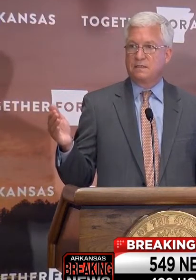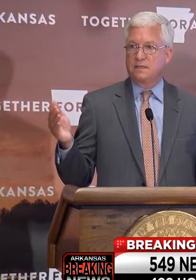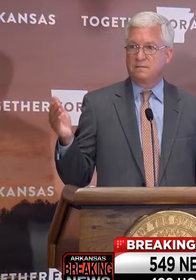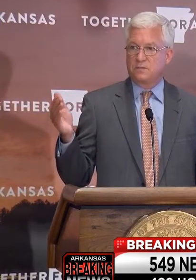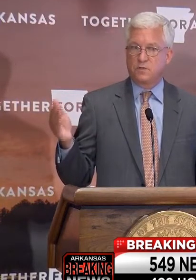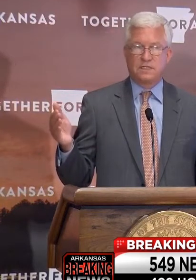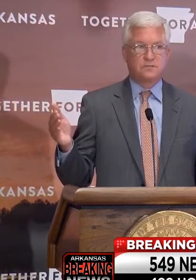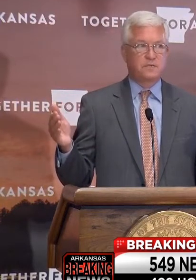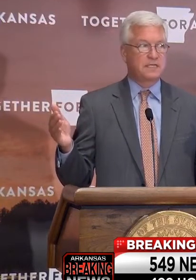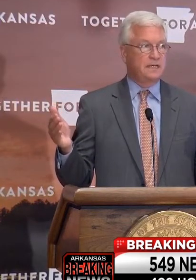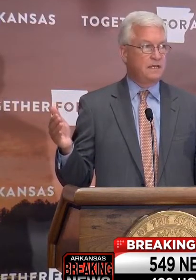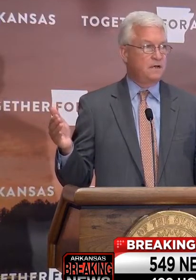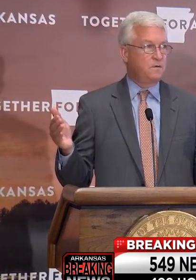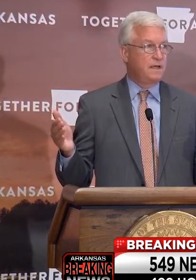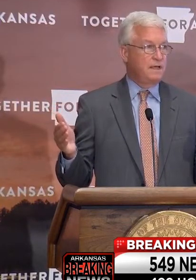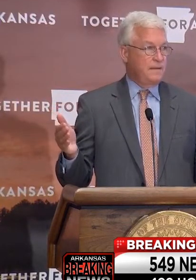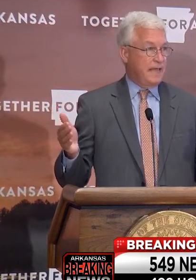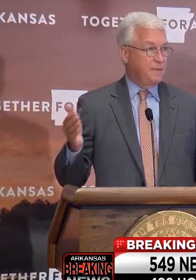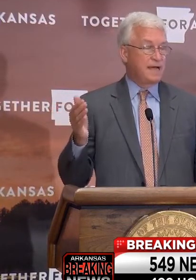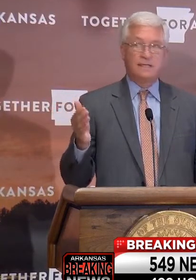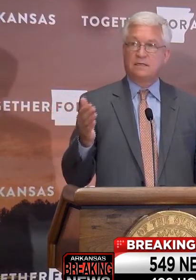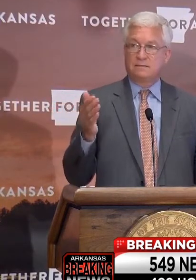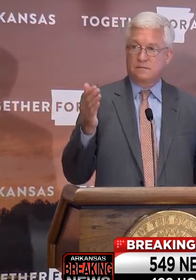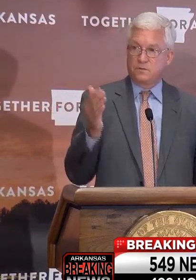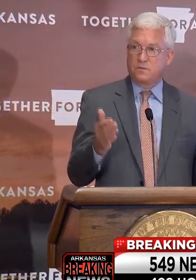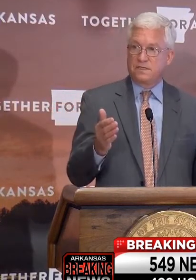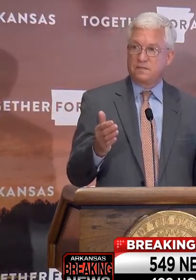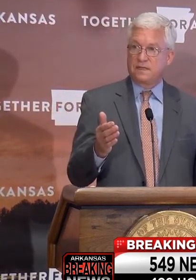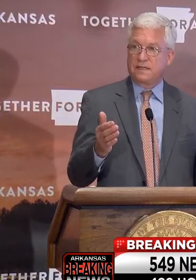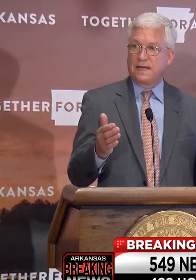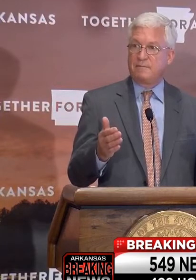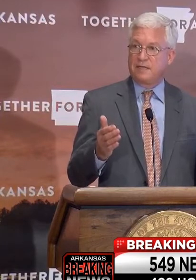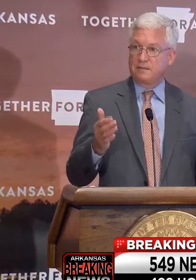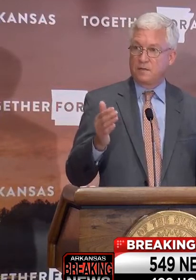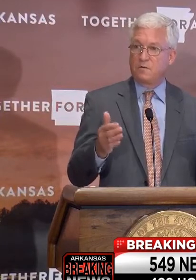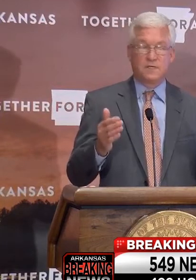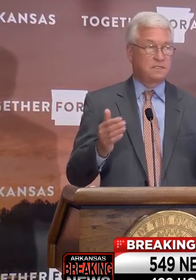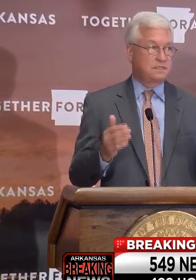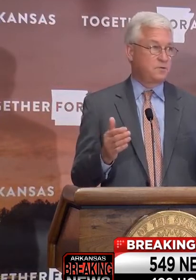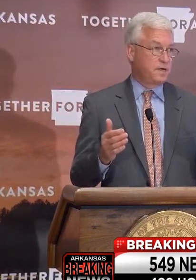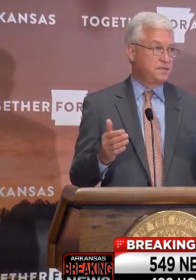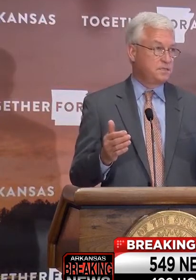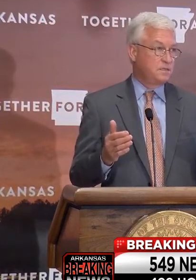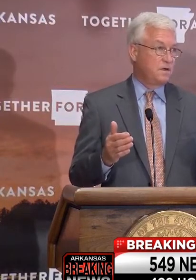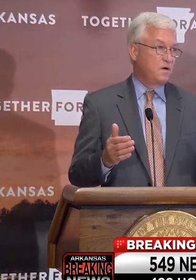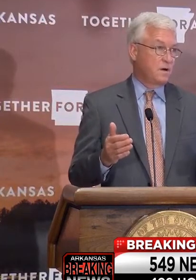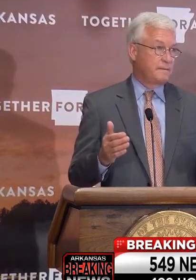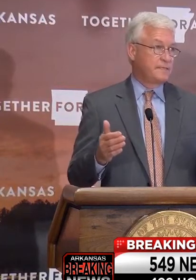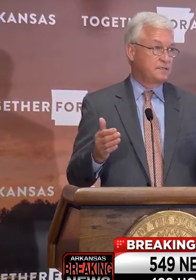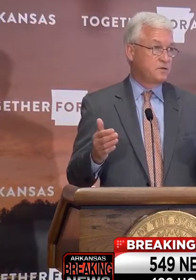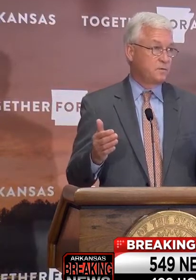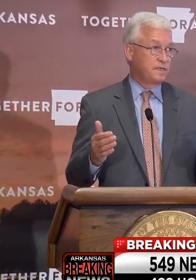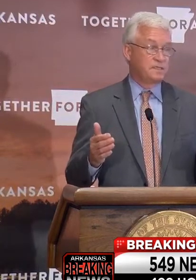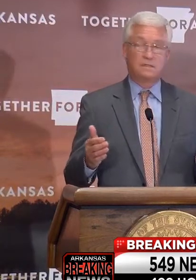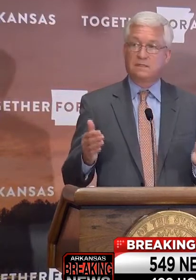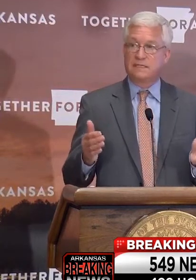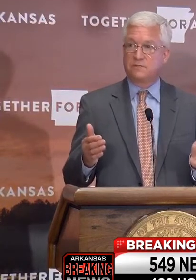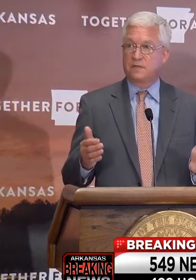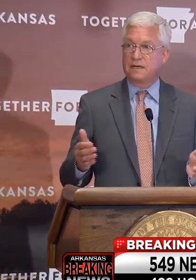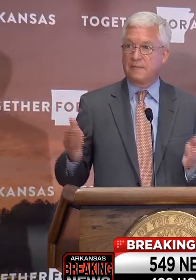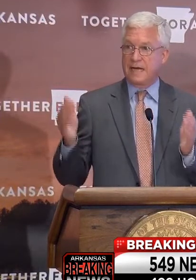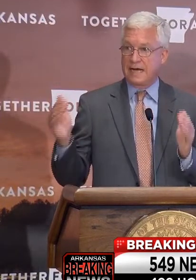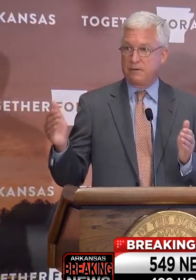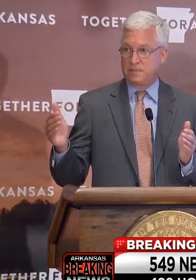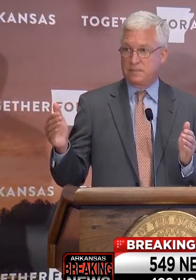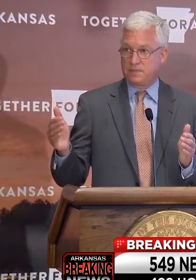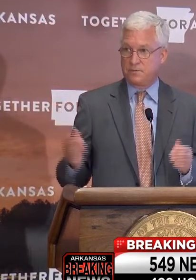that school districts can know, am I in a school district that I'm in a low risk situation, or I'm in a school district